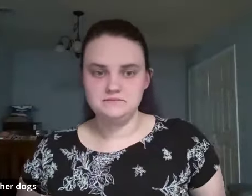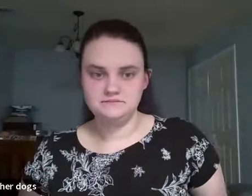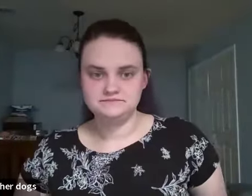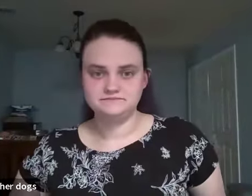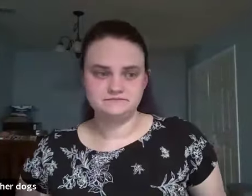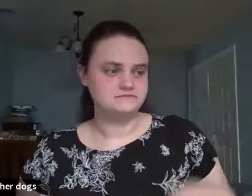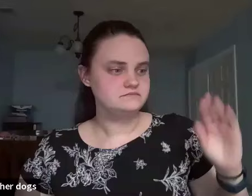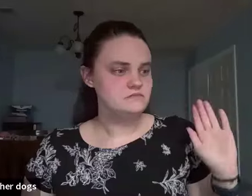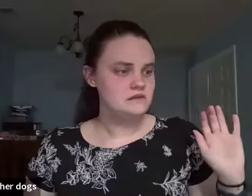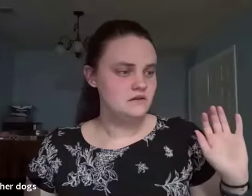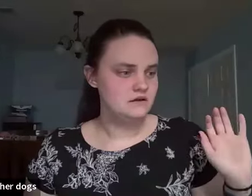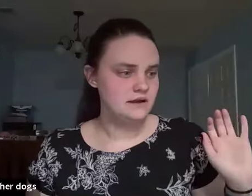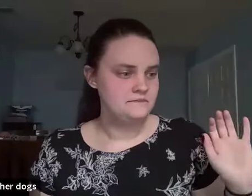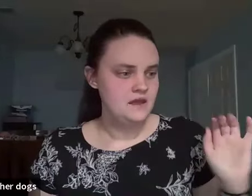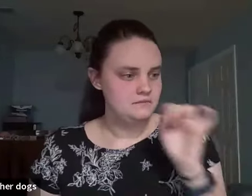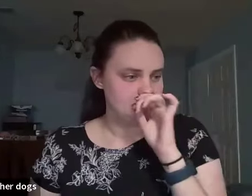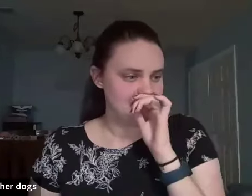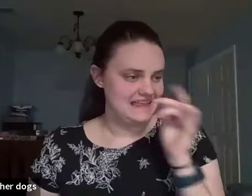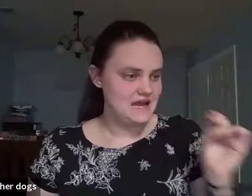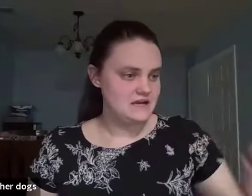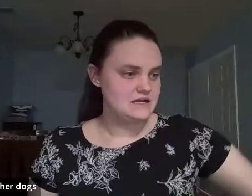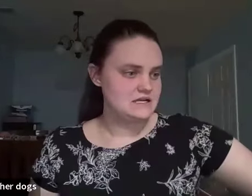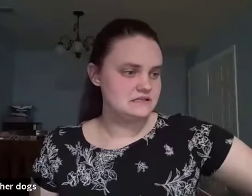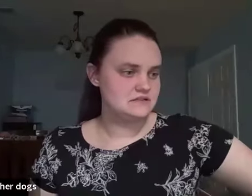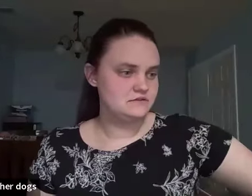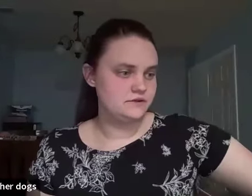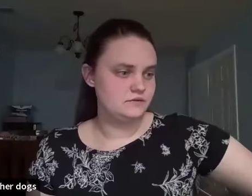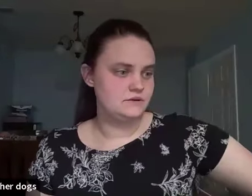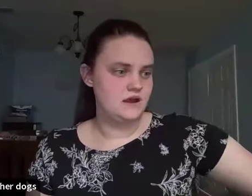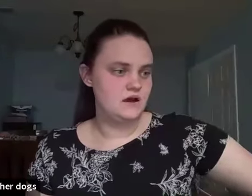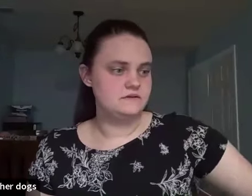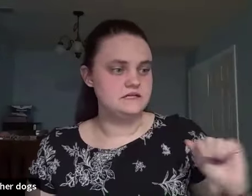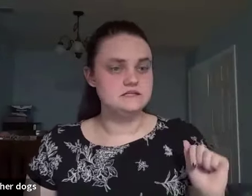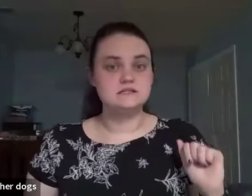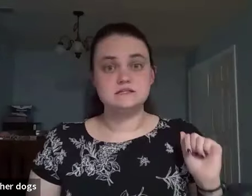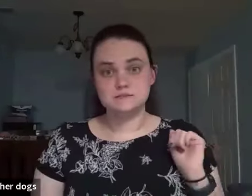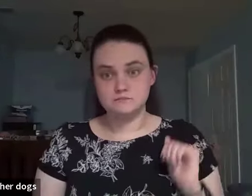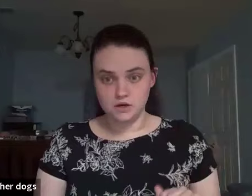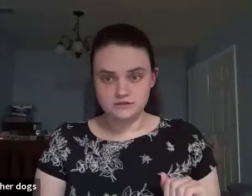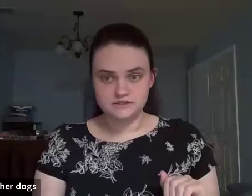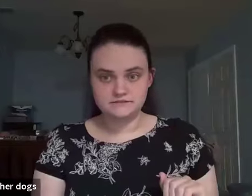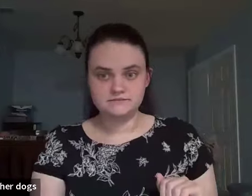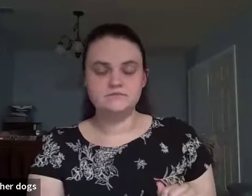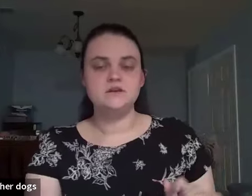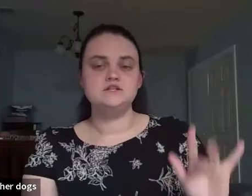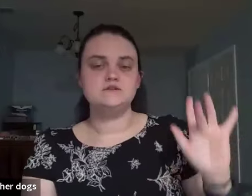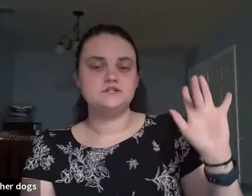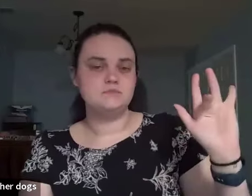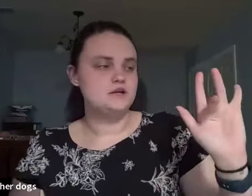Okay? All right. My last little few we have is smart. So for smart,